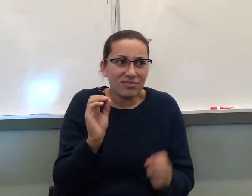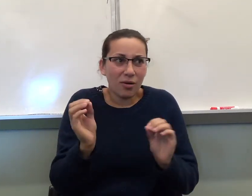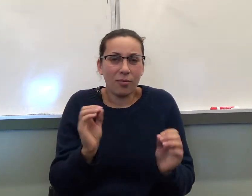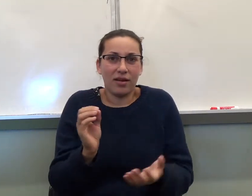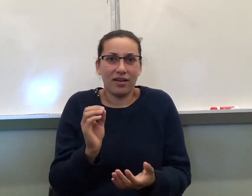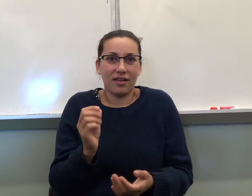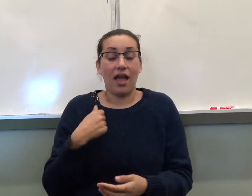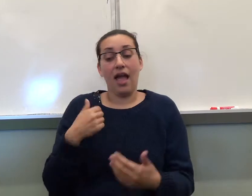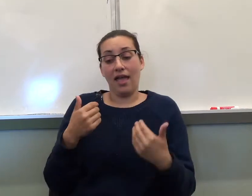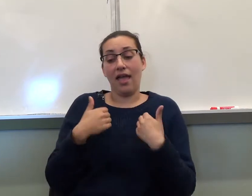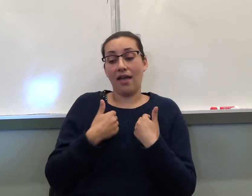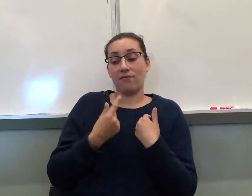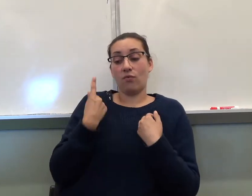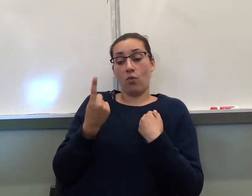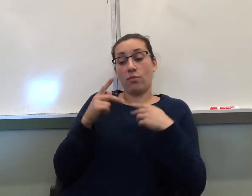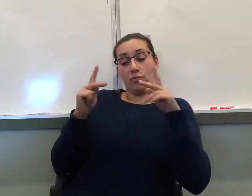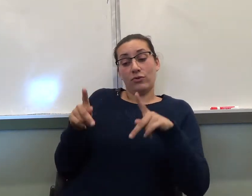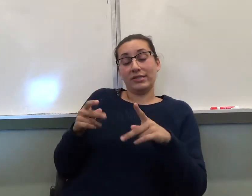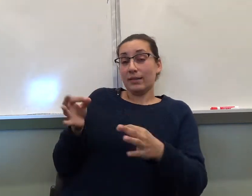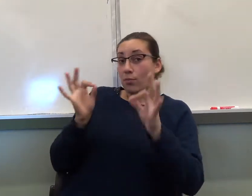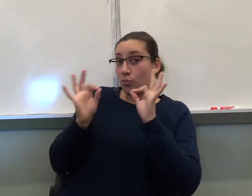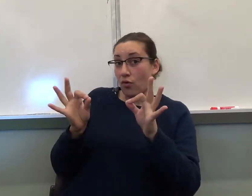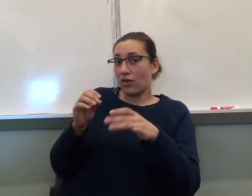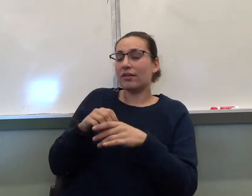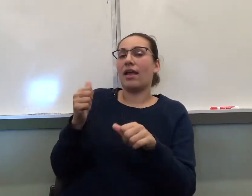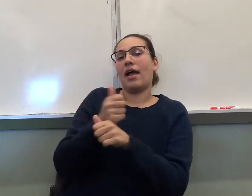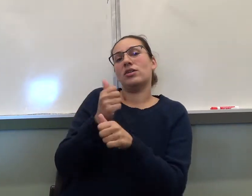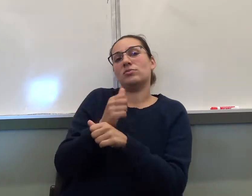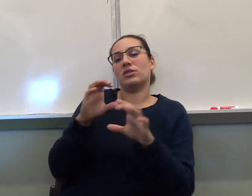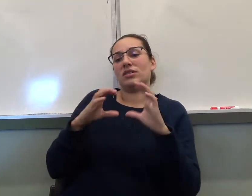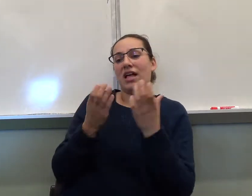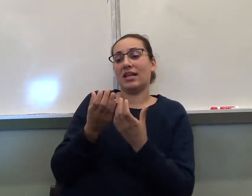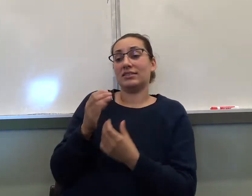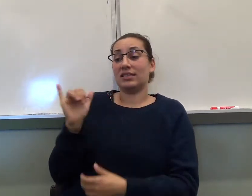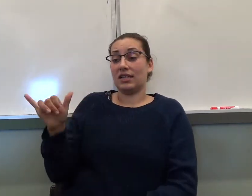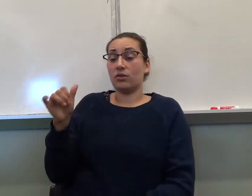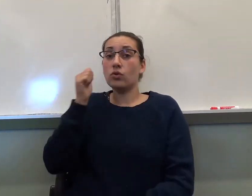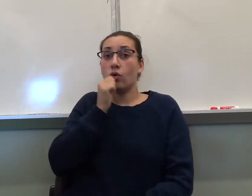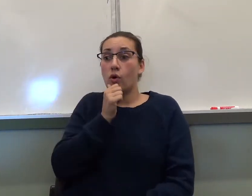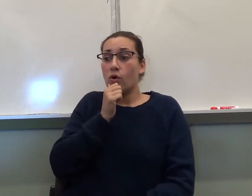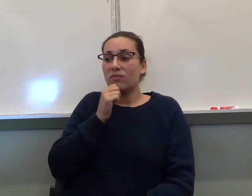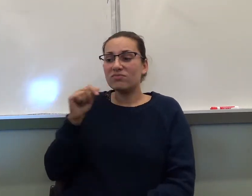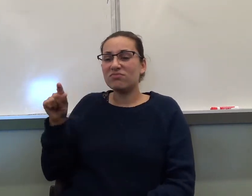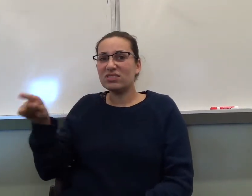one in my algebra class. She is absolutely convinced that she's perfect.